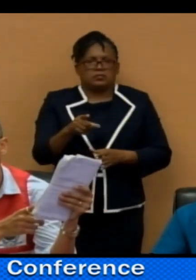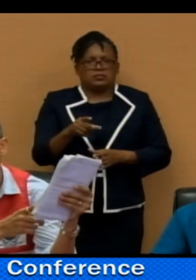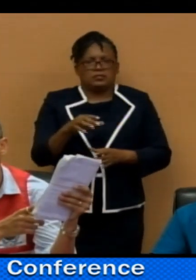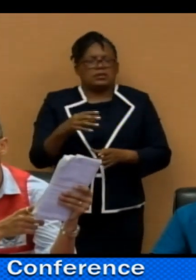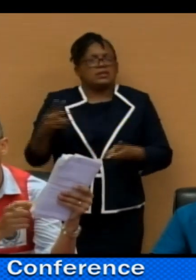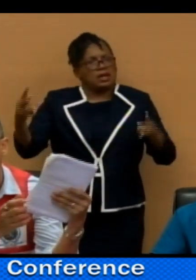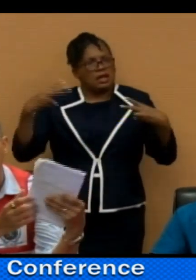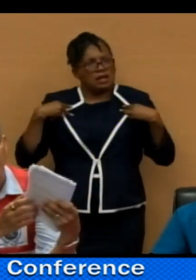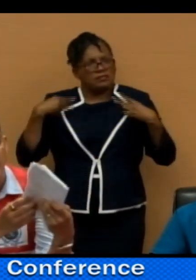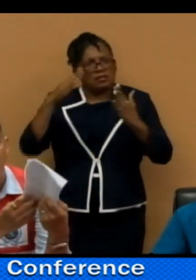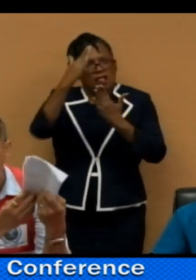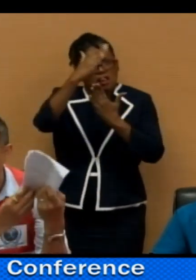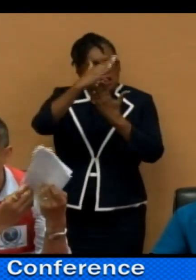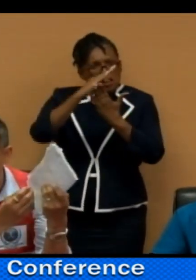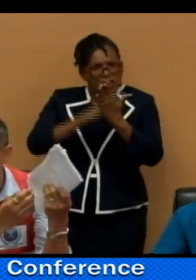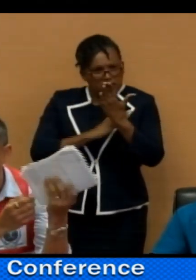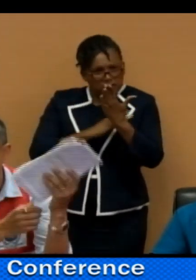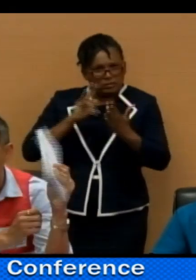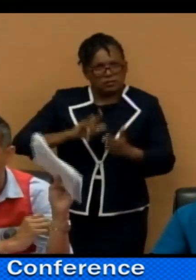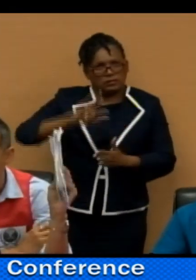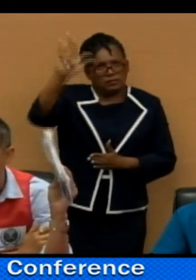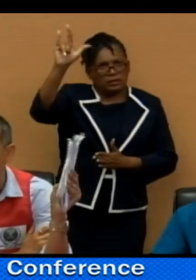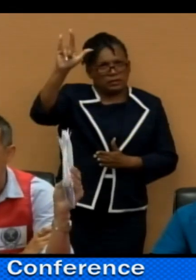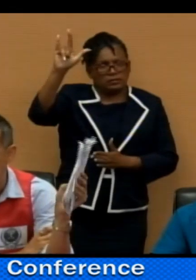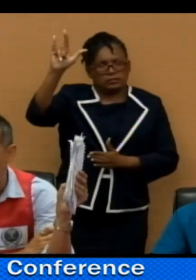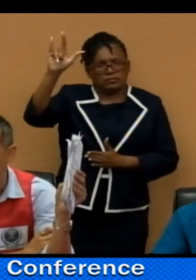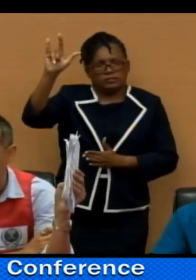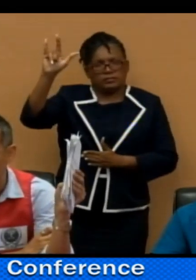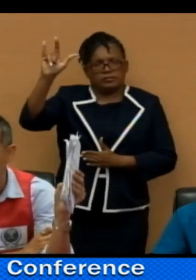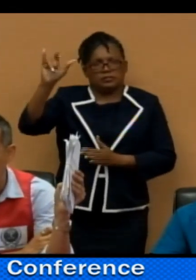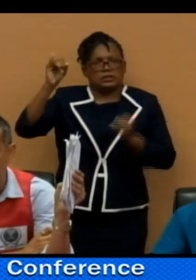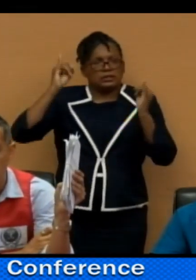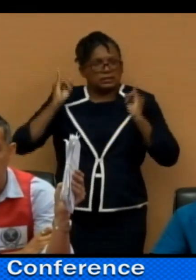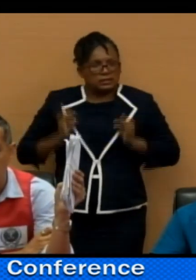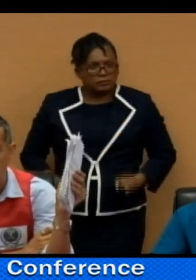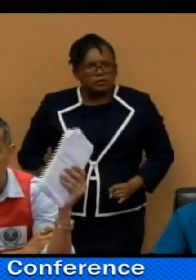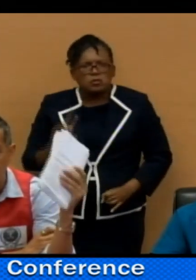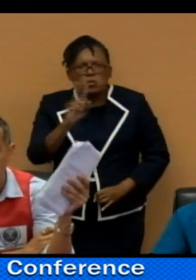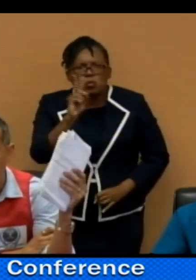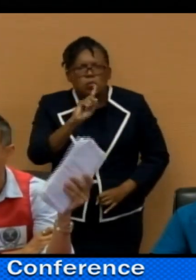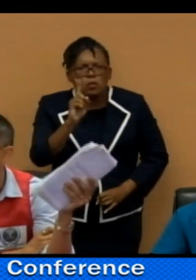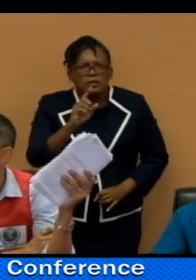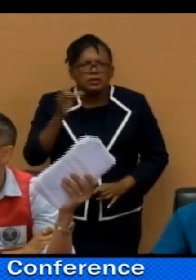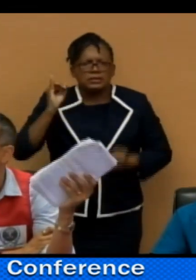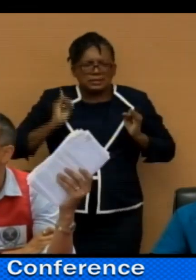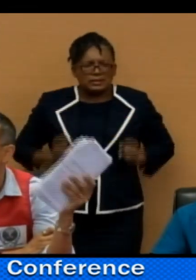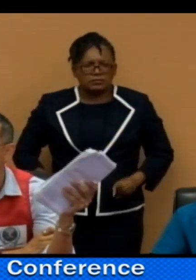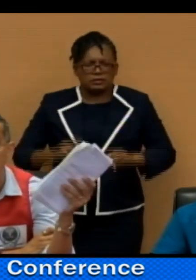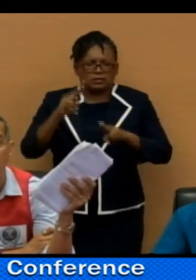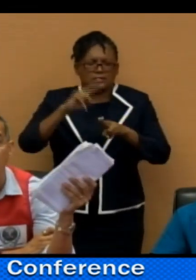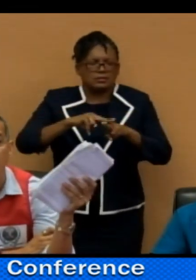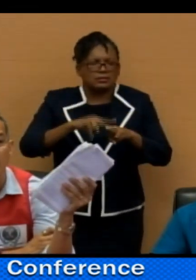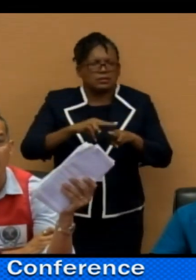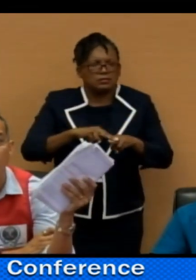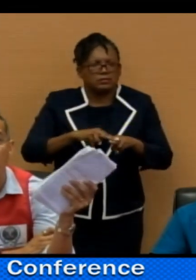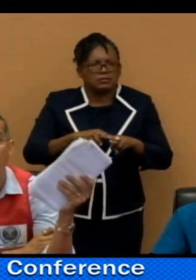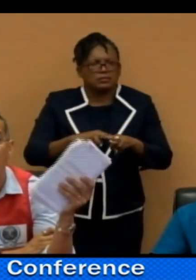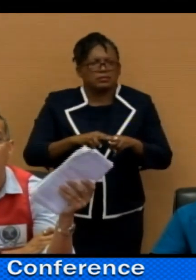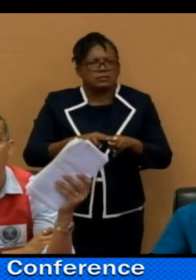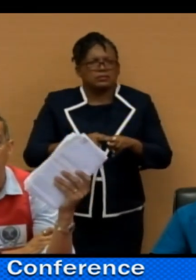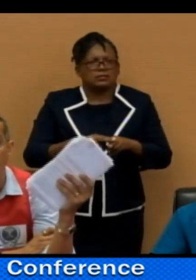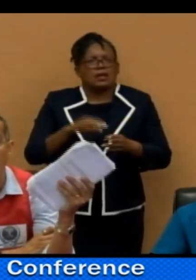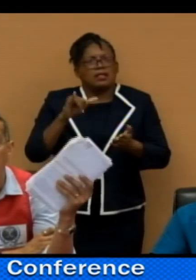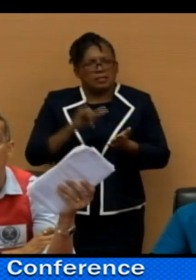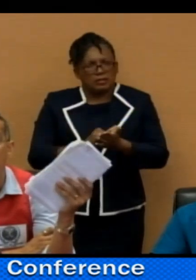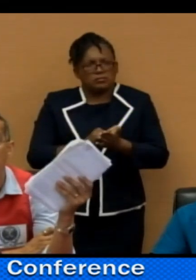individual came in on, and all of the individuals, including the seating arrangement. That is part of our contact tracing that we are